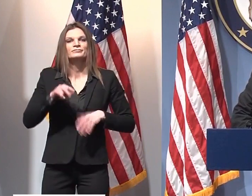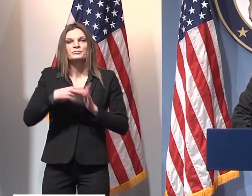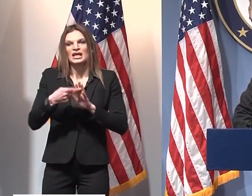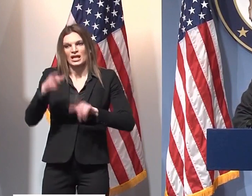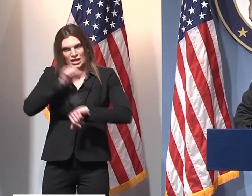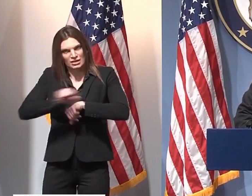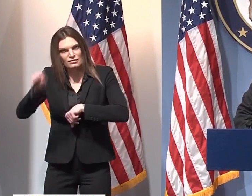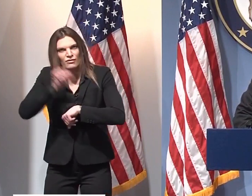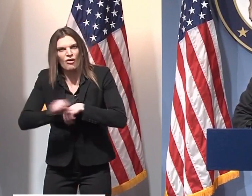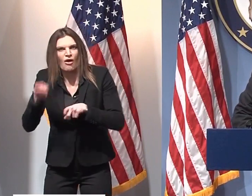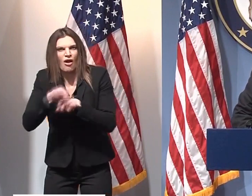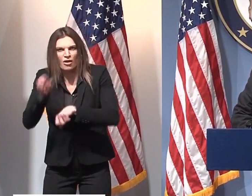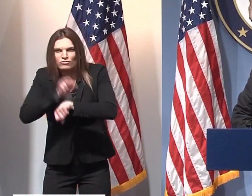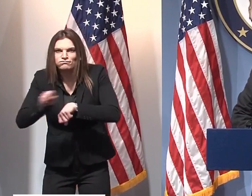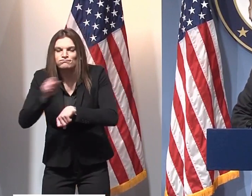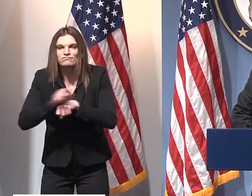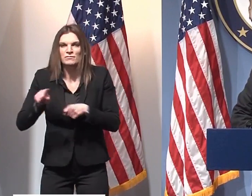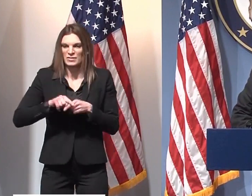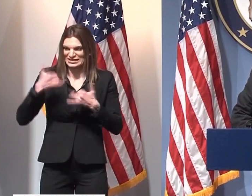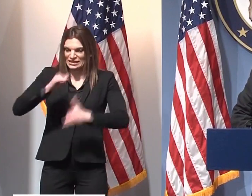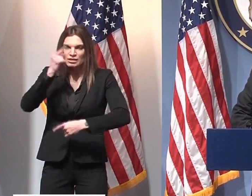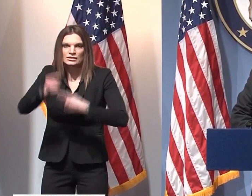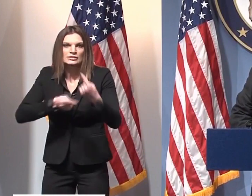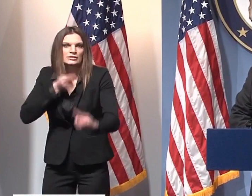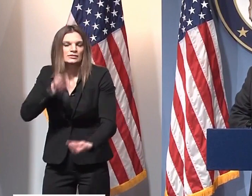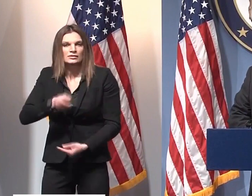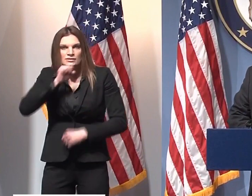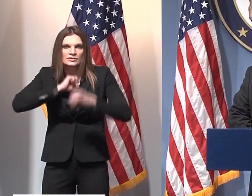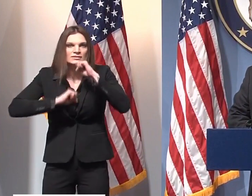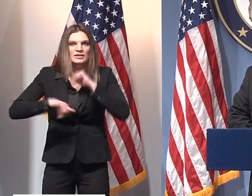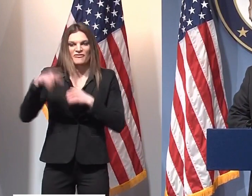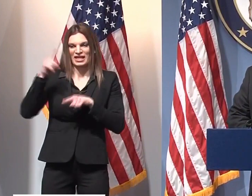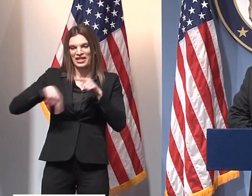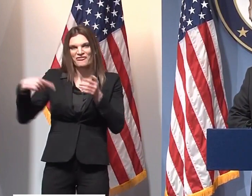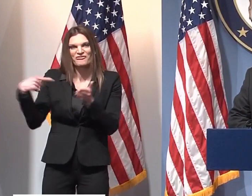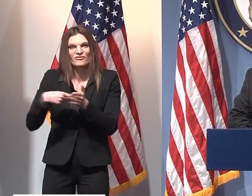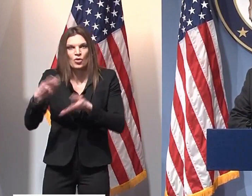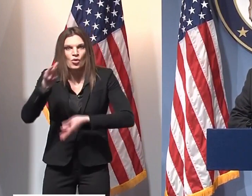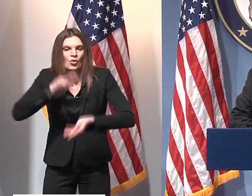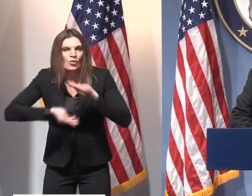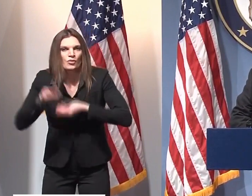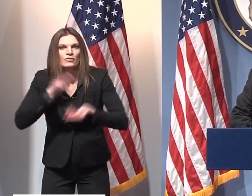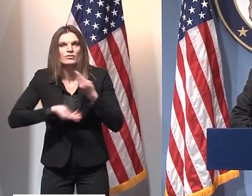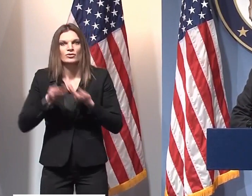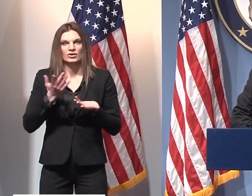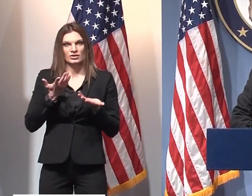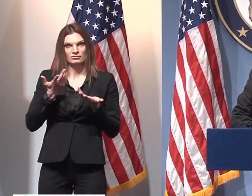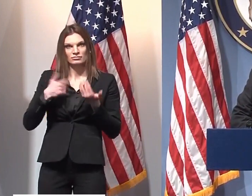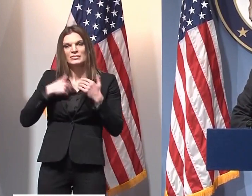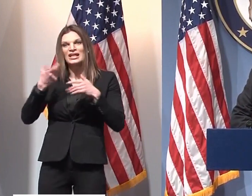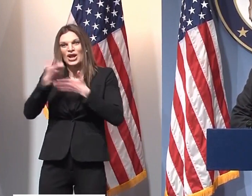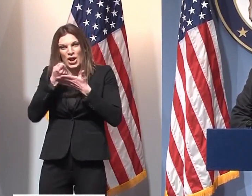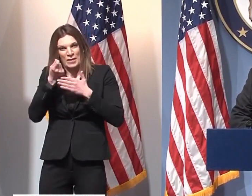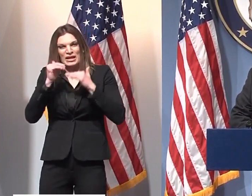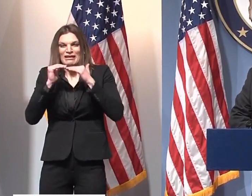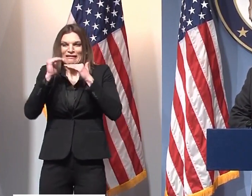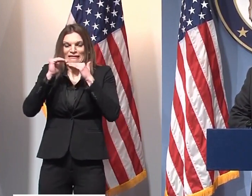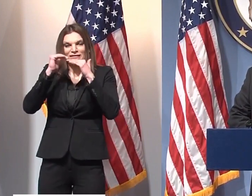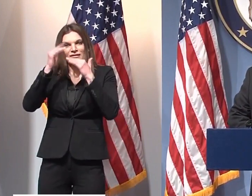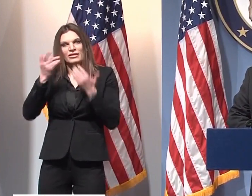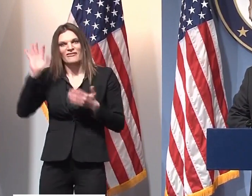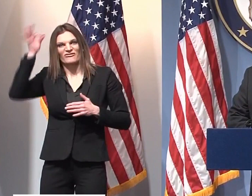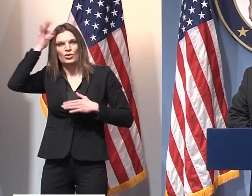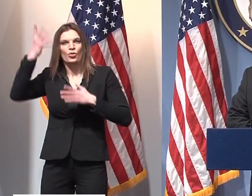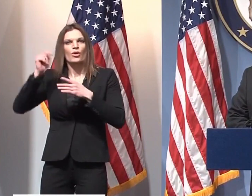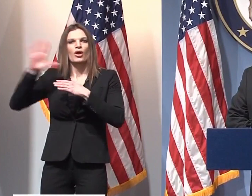still can't seem to make ends meet. ALICE has an income above the federal poverty level but struggles to afford